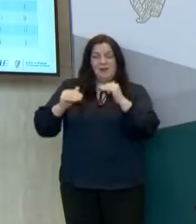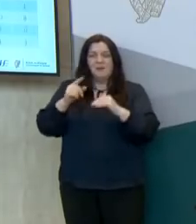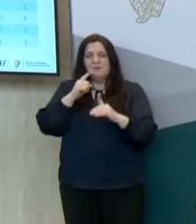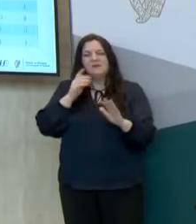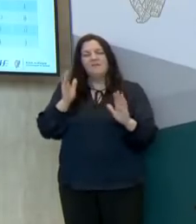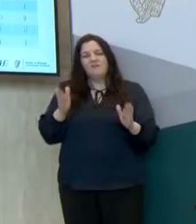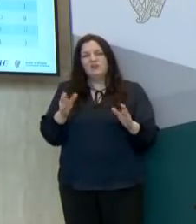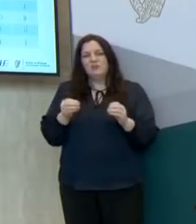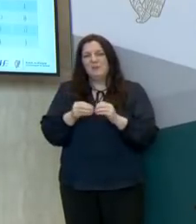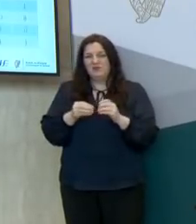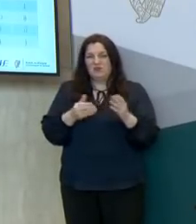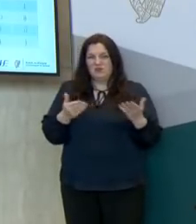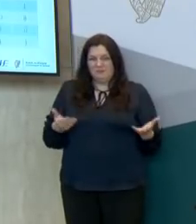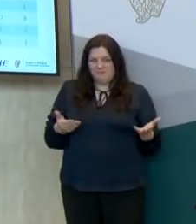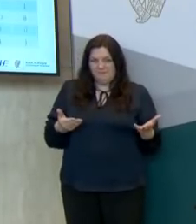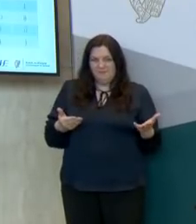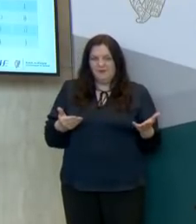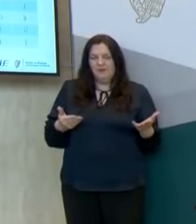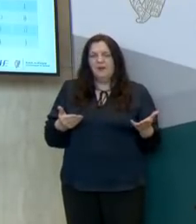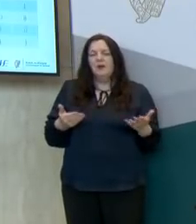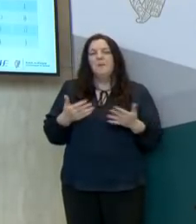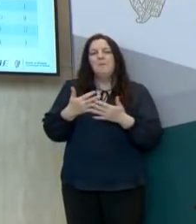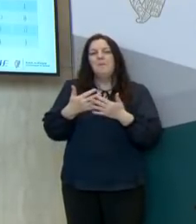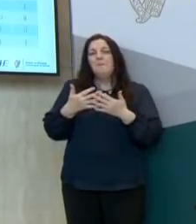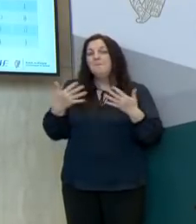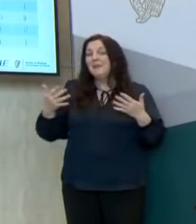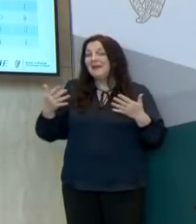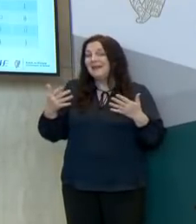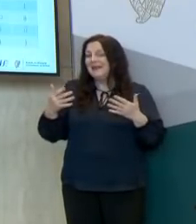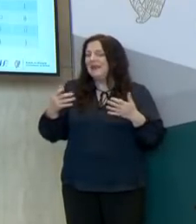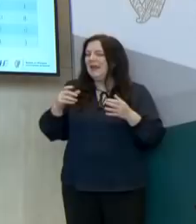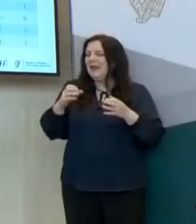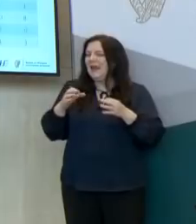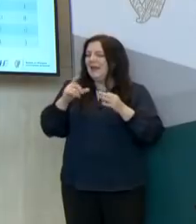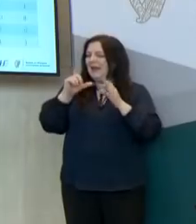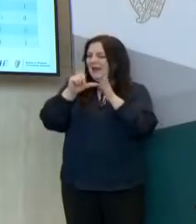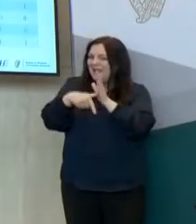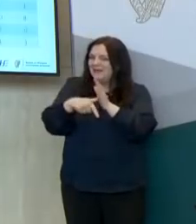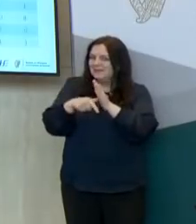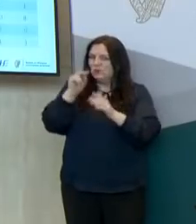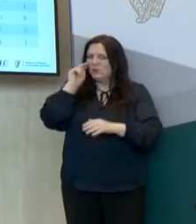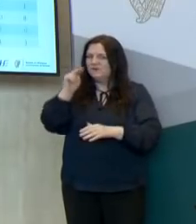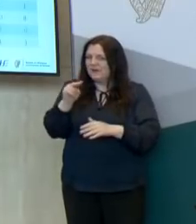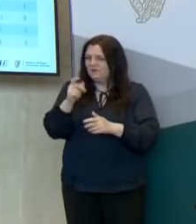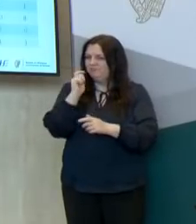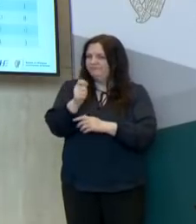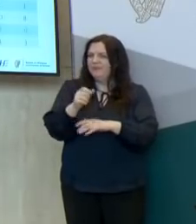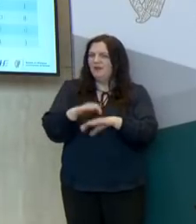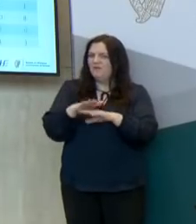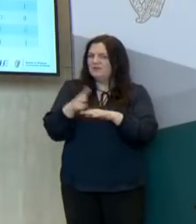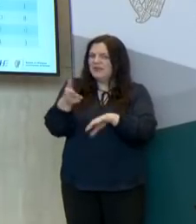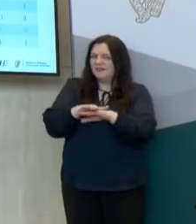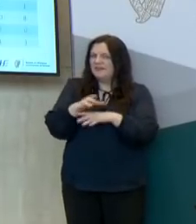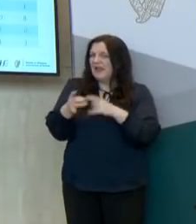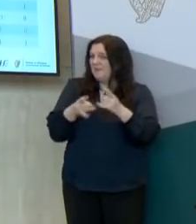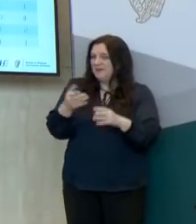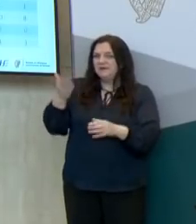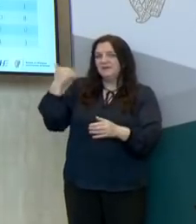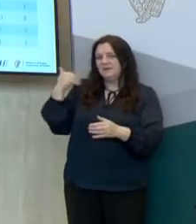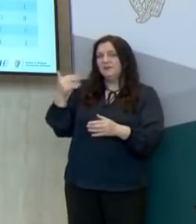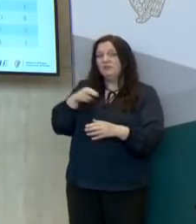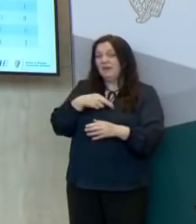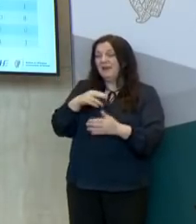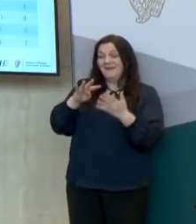been alluded to, many of those are delayed notification of deaths that occurred sadly in recent